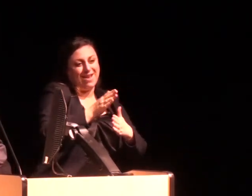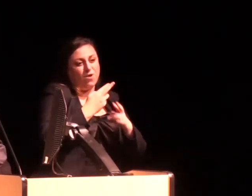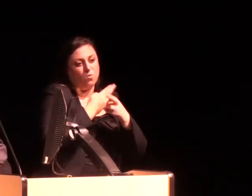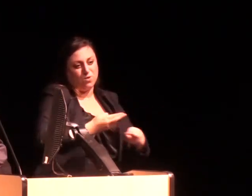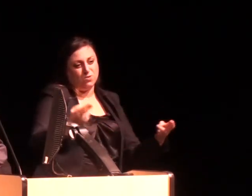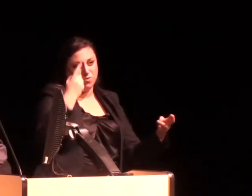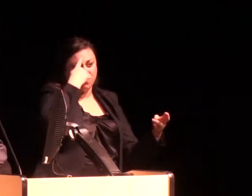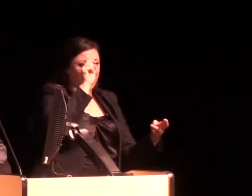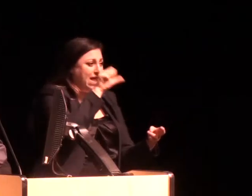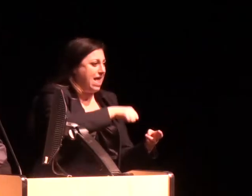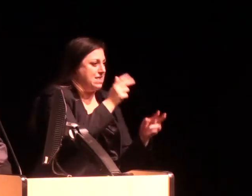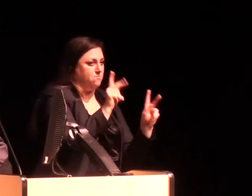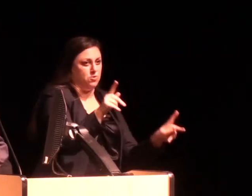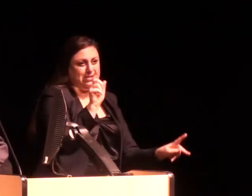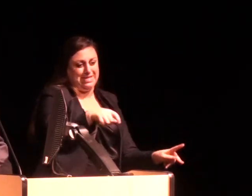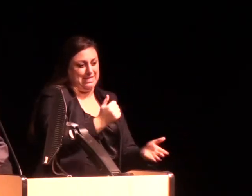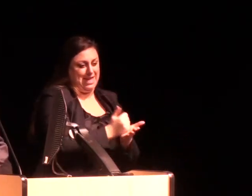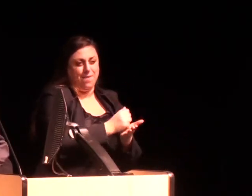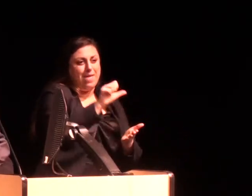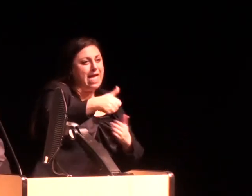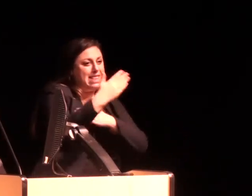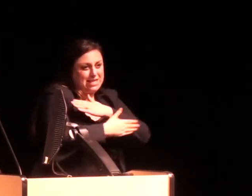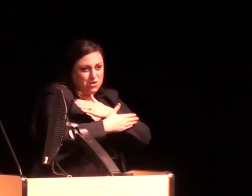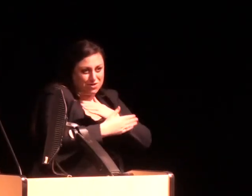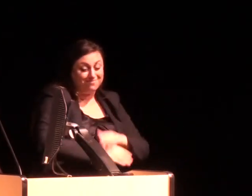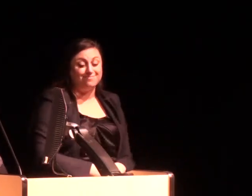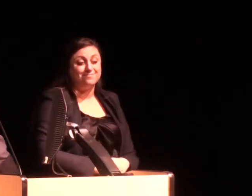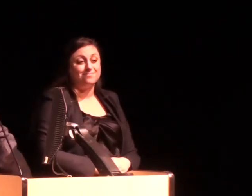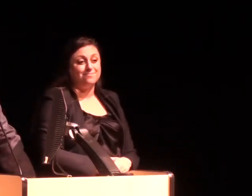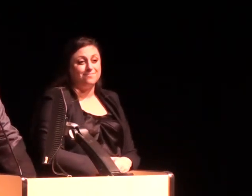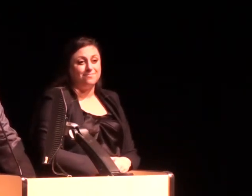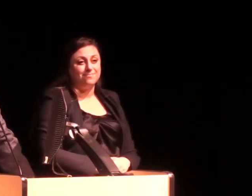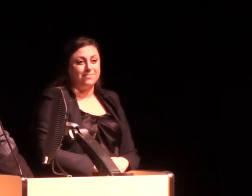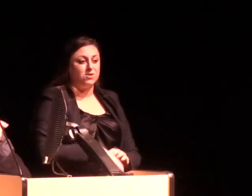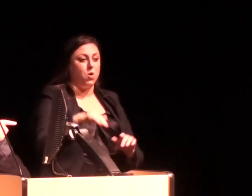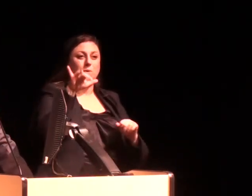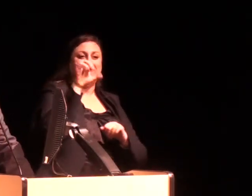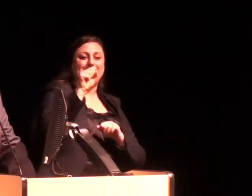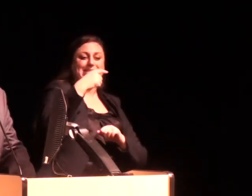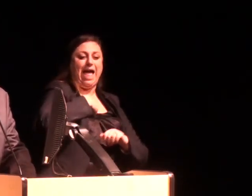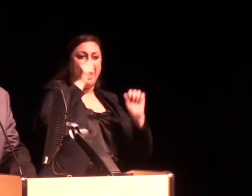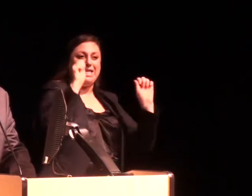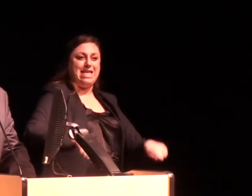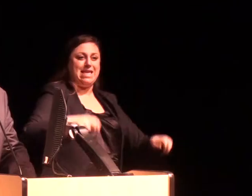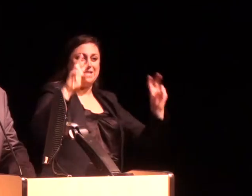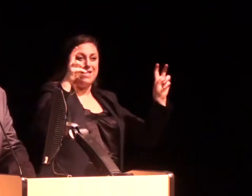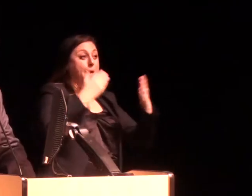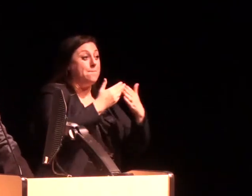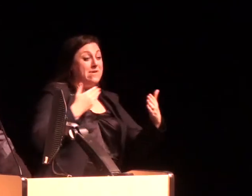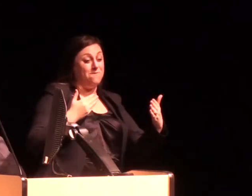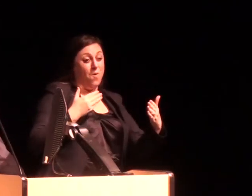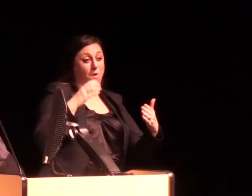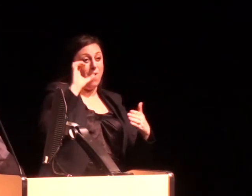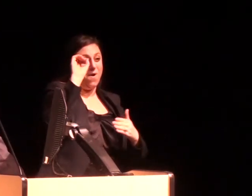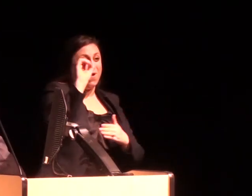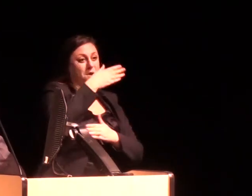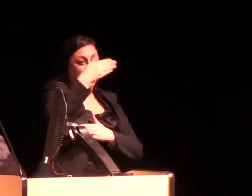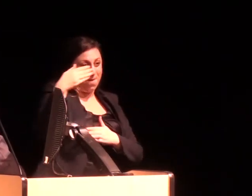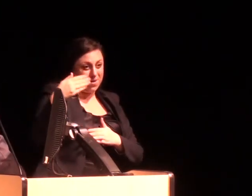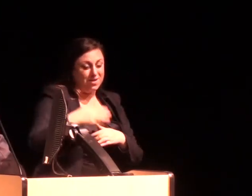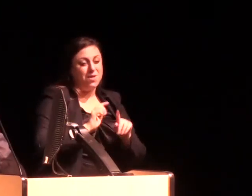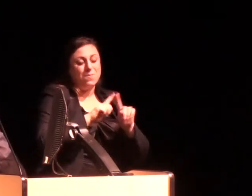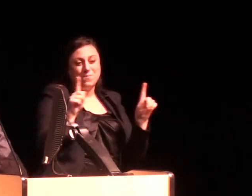need help. Since to the Yes I Can education, and this was before President Obama, by the way, since